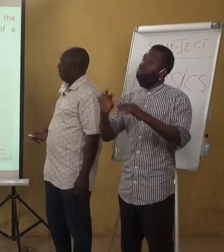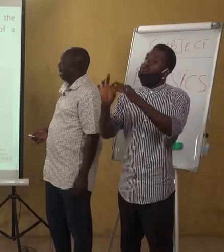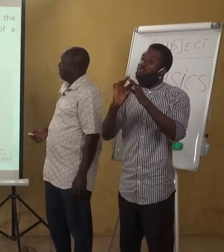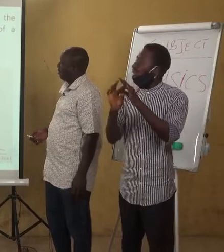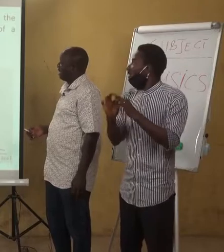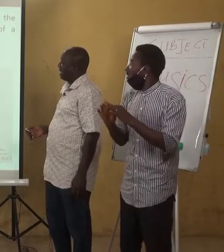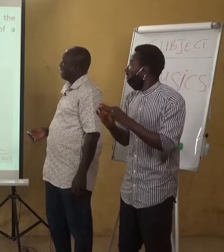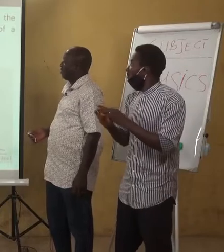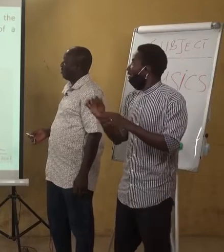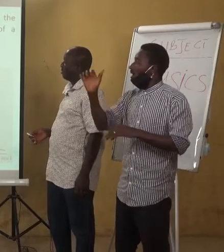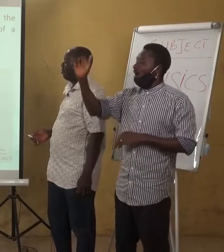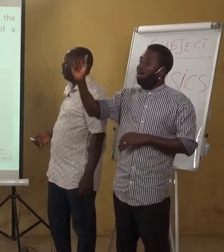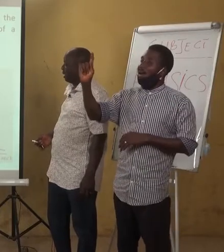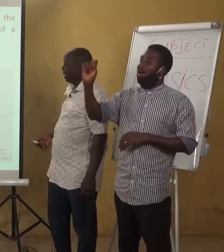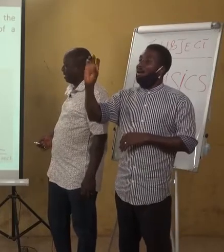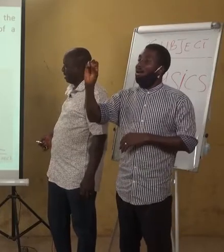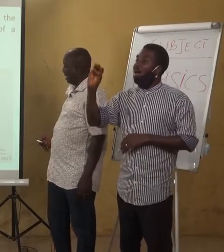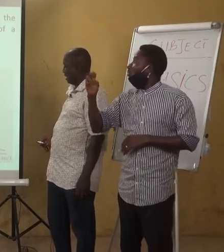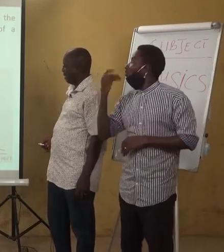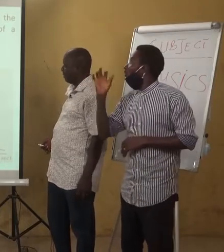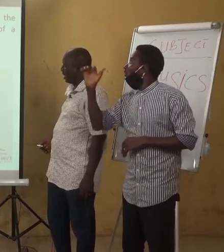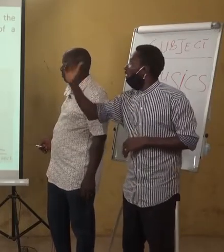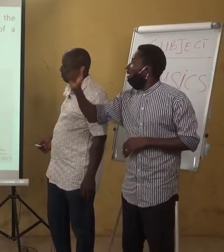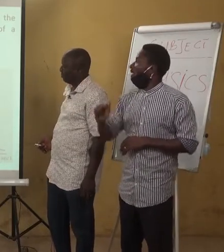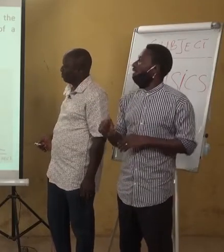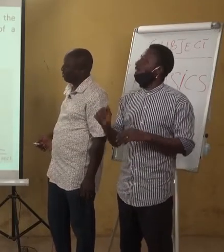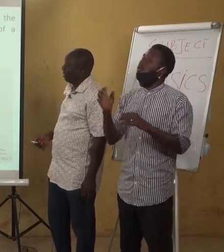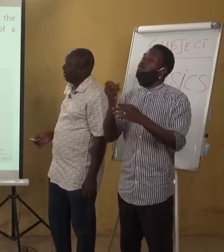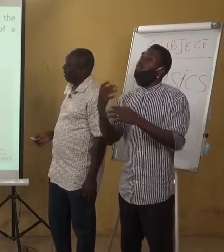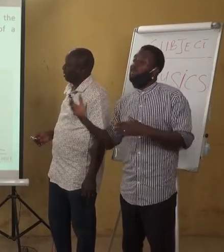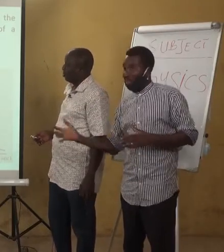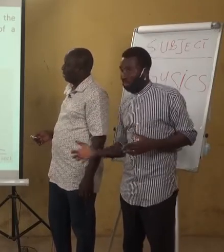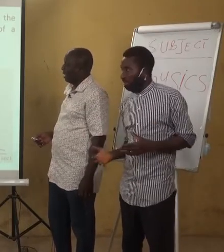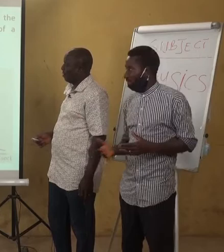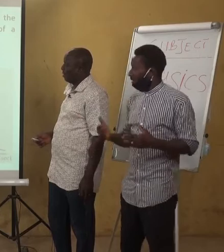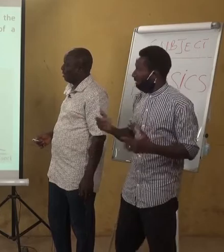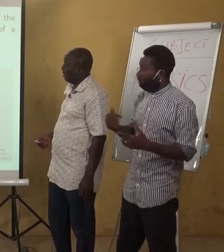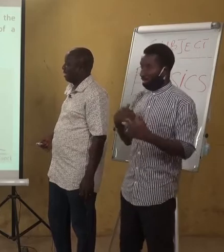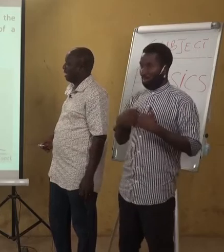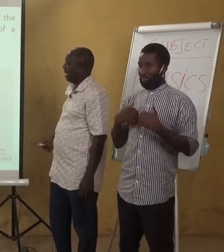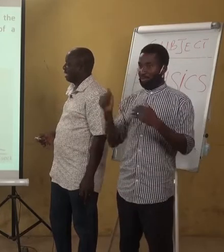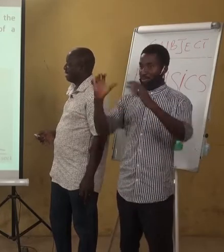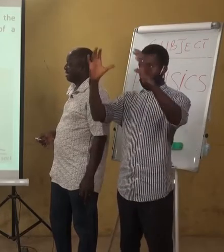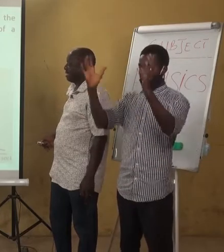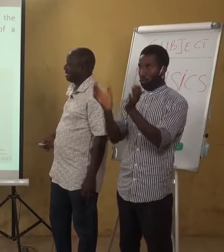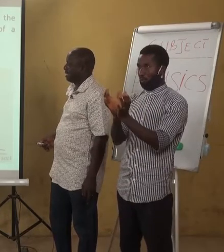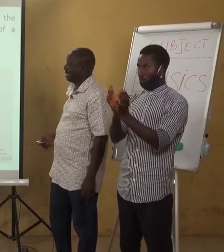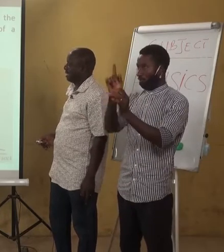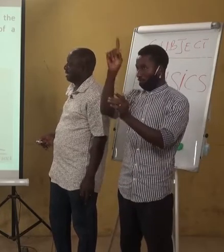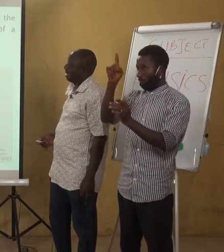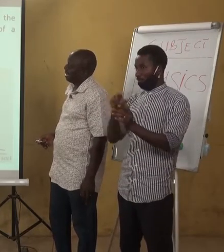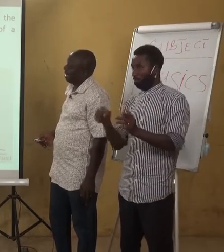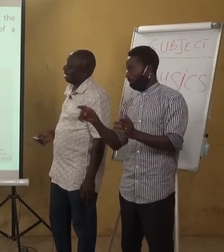Now here we have our decay curve and half-life. We have on our vertical